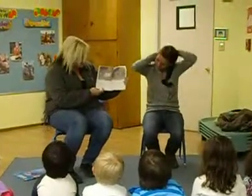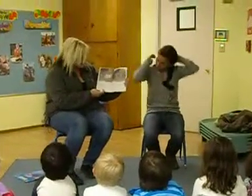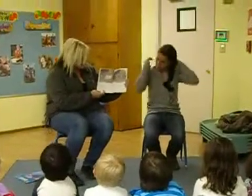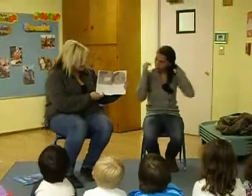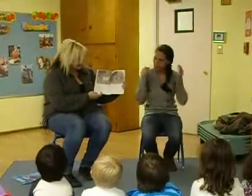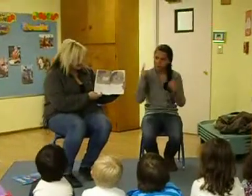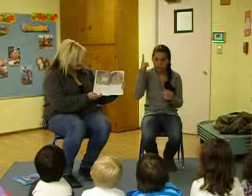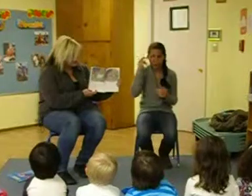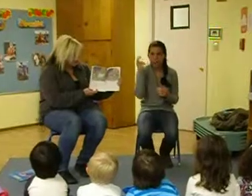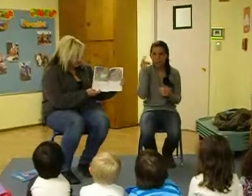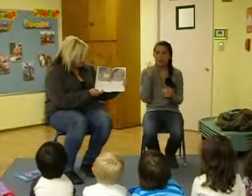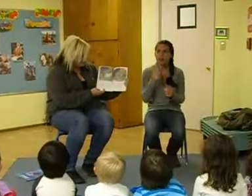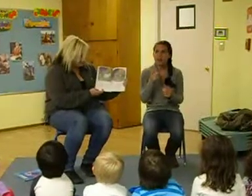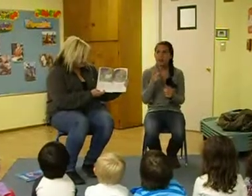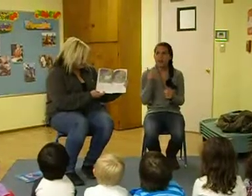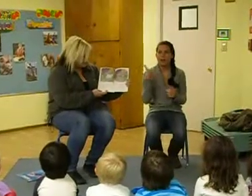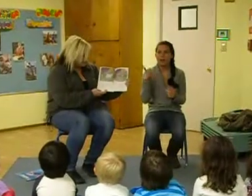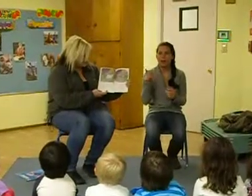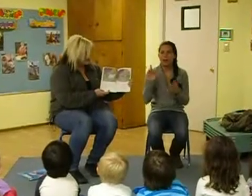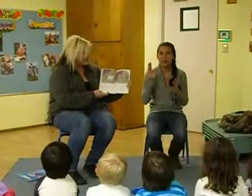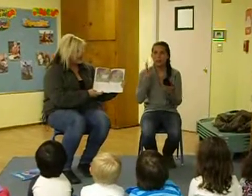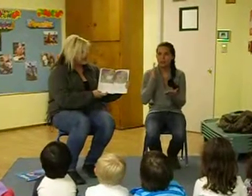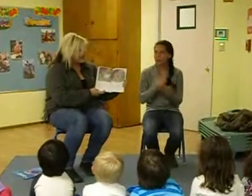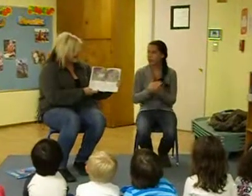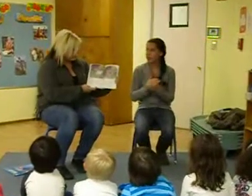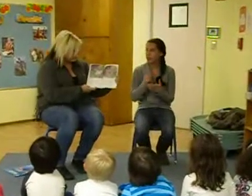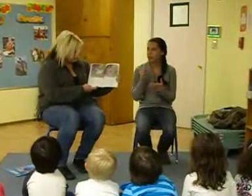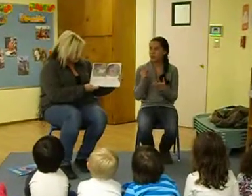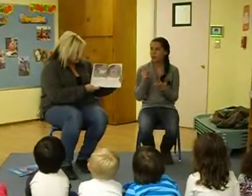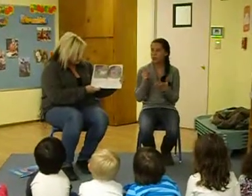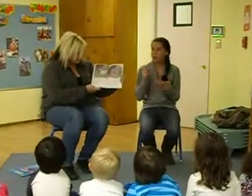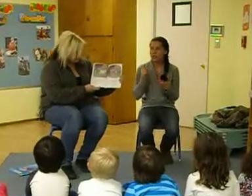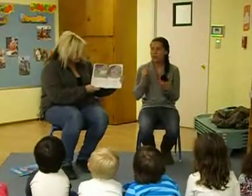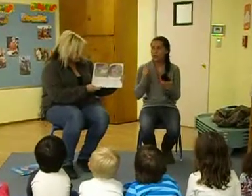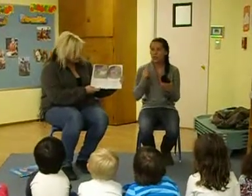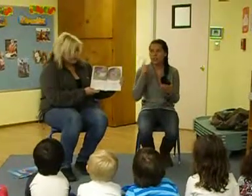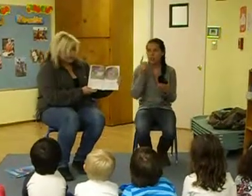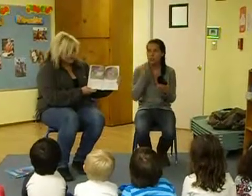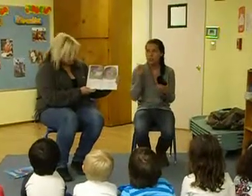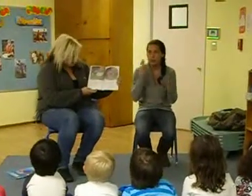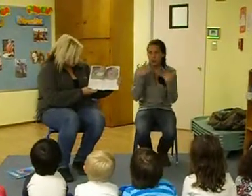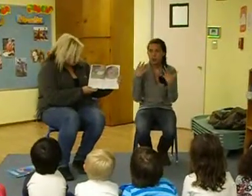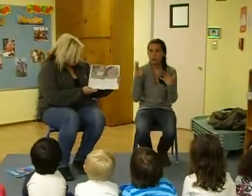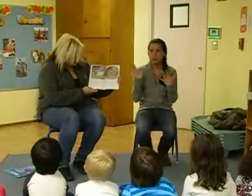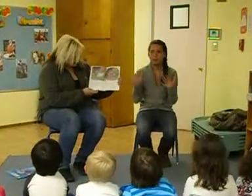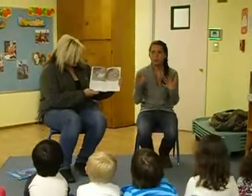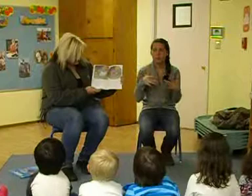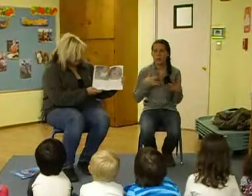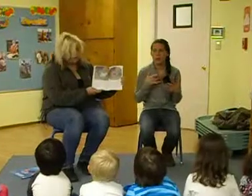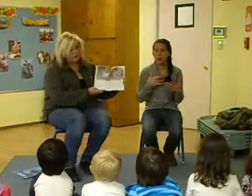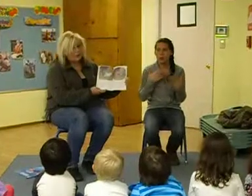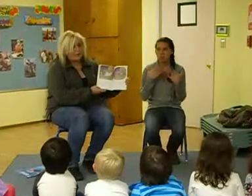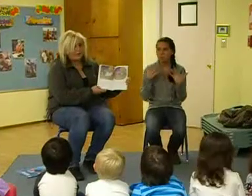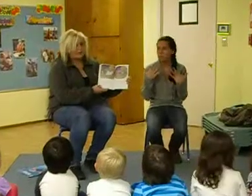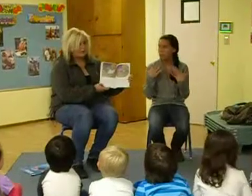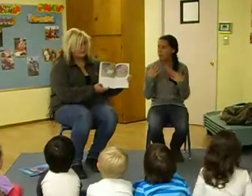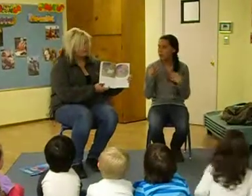Harold told Lilac to stop. She looked sad. Her feelings were hurt. Lilac ran away.